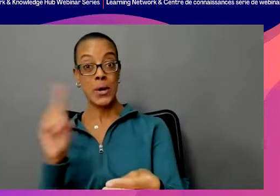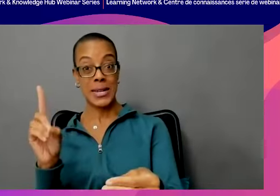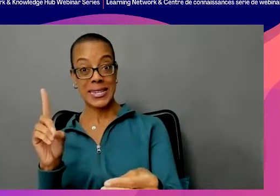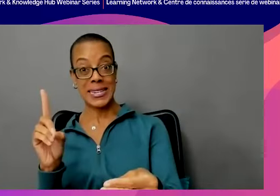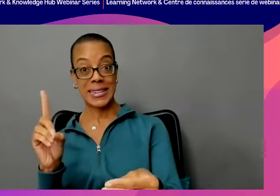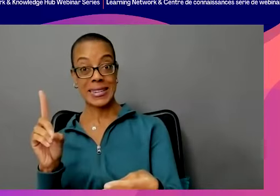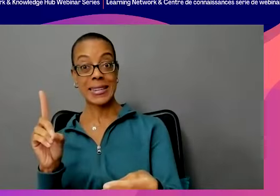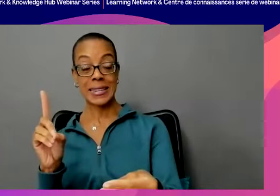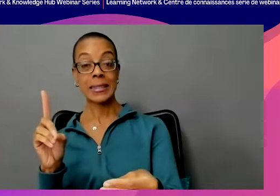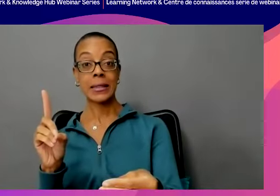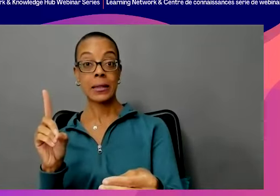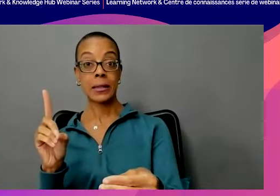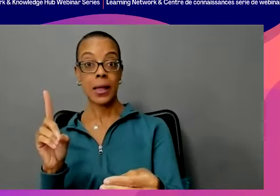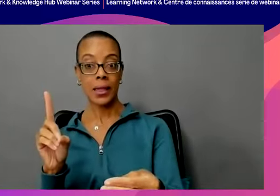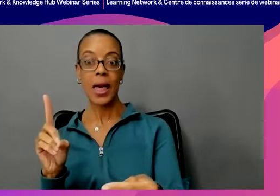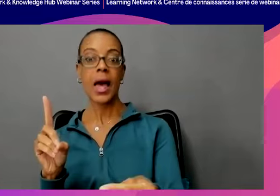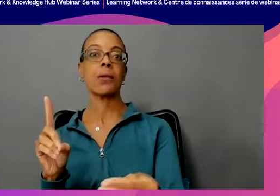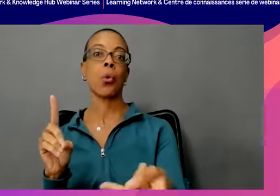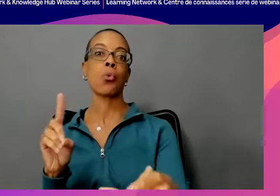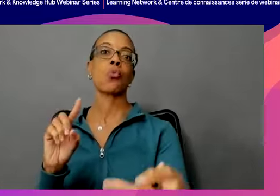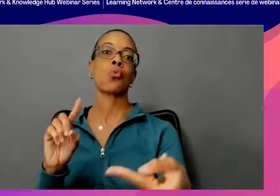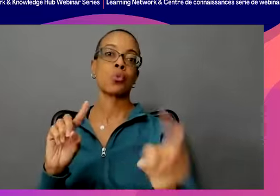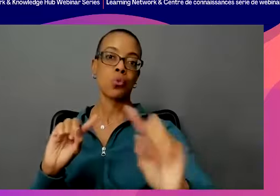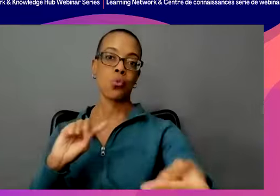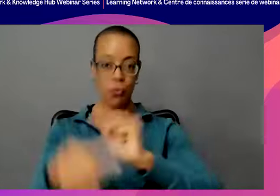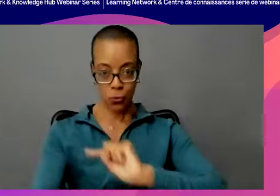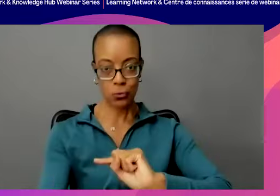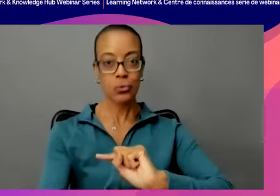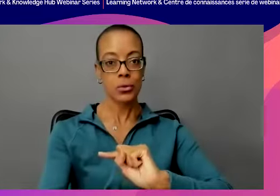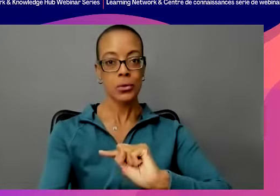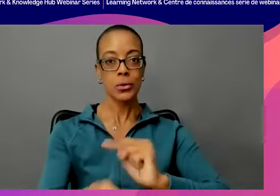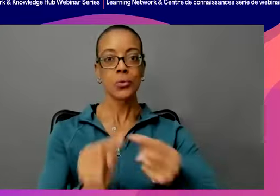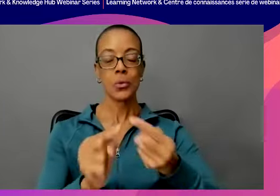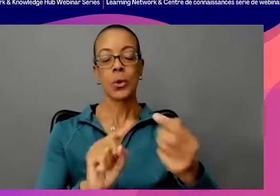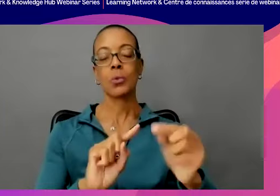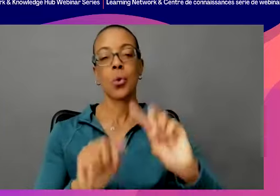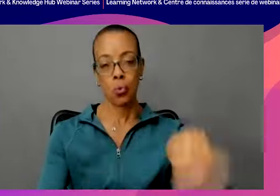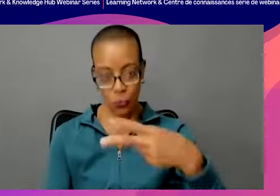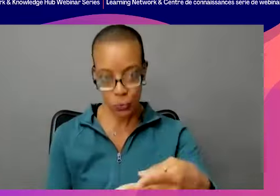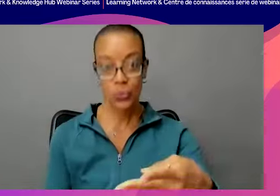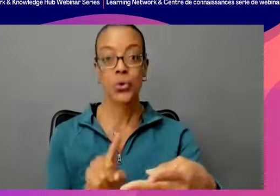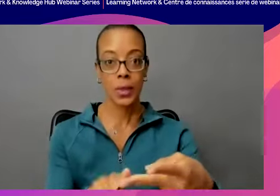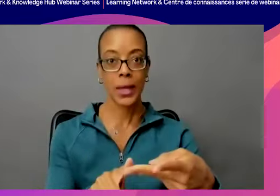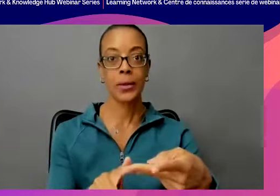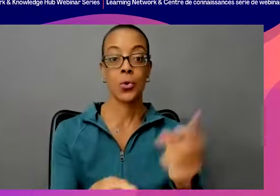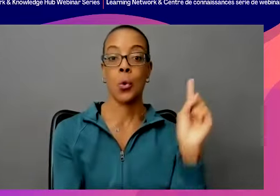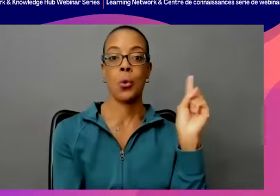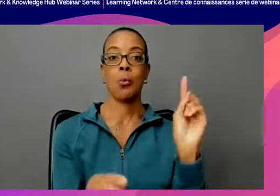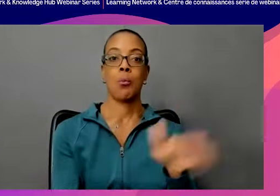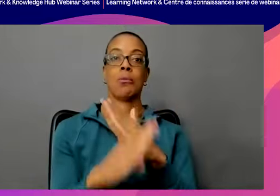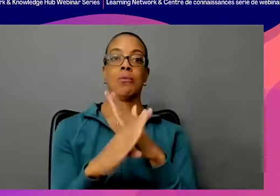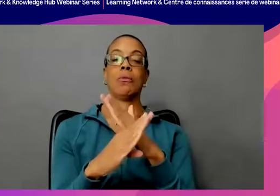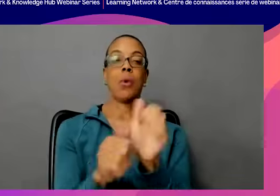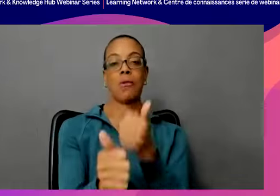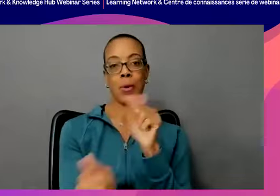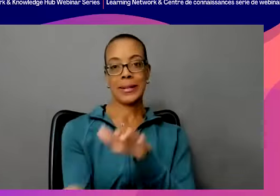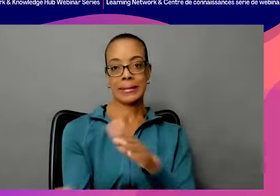and hopefully revive the person if they are overdosing, and thus preventing death.